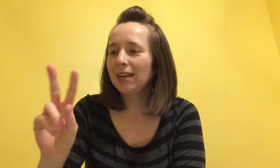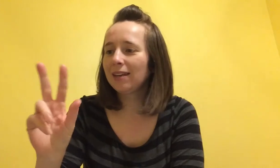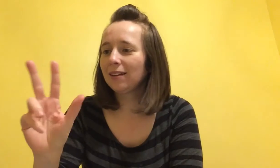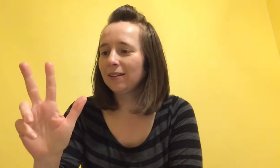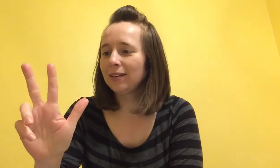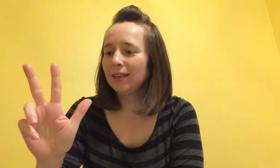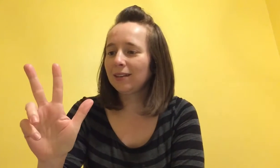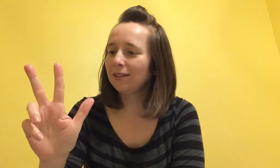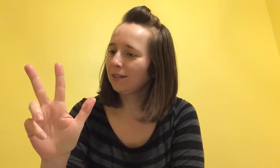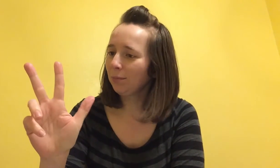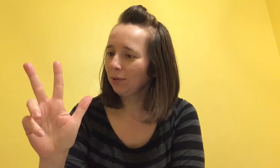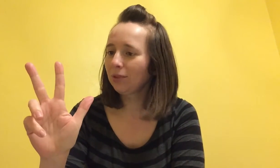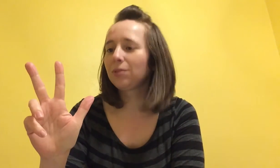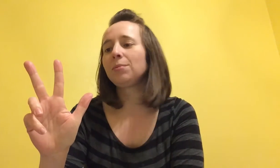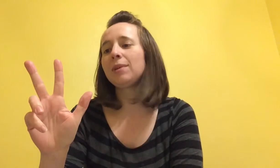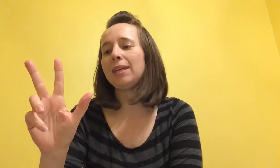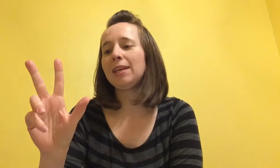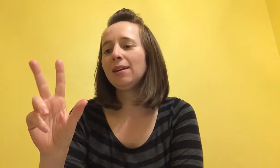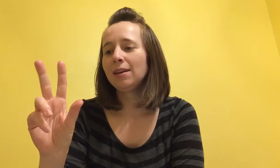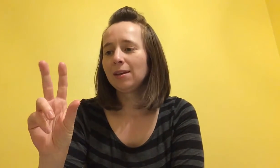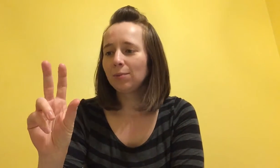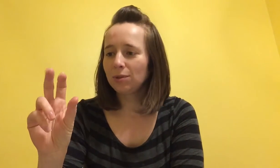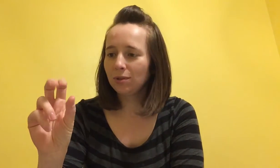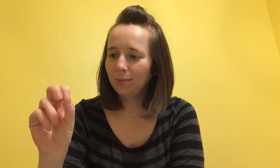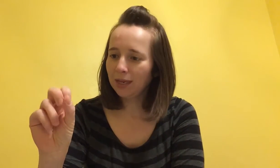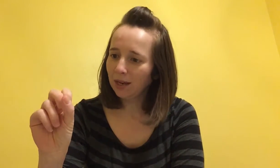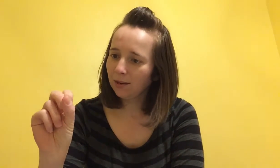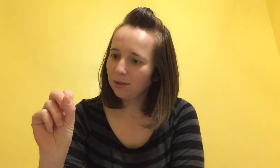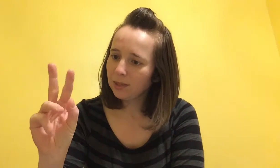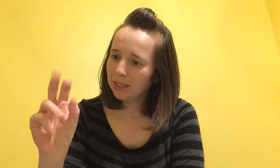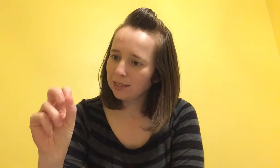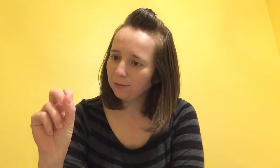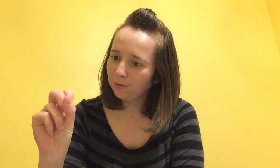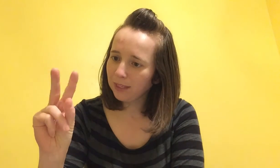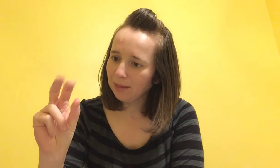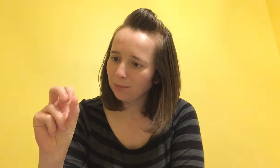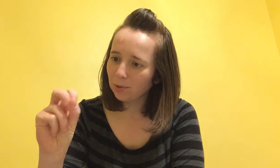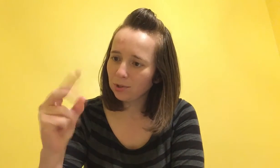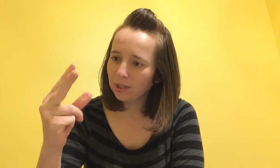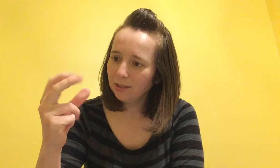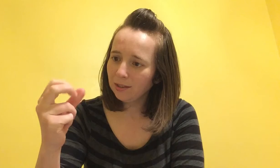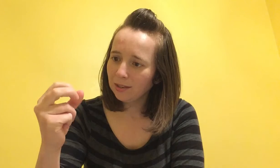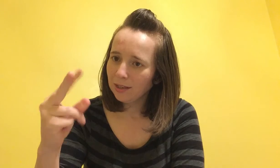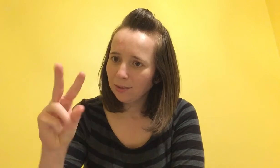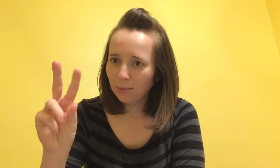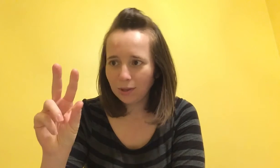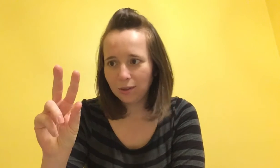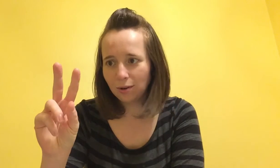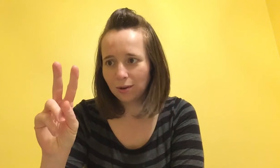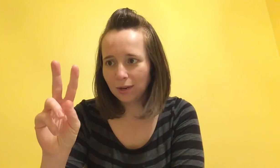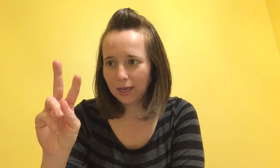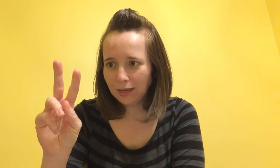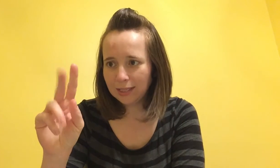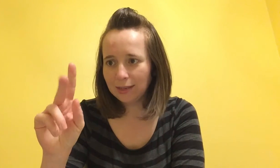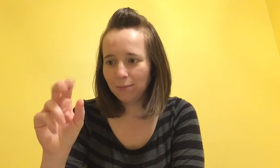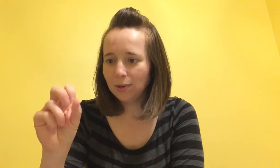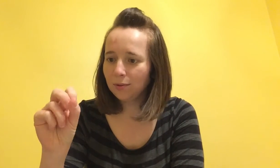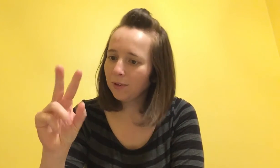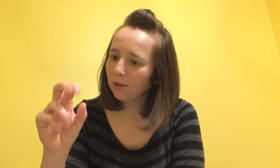take like number 3, but you're going to be kind of using this flicking motion with your index and middle finger